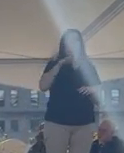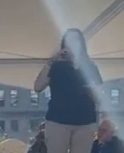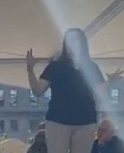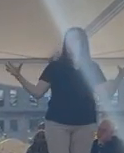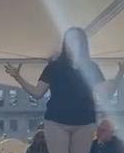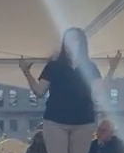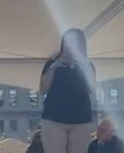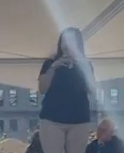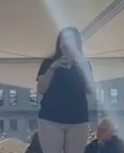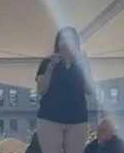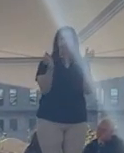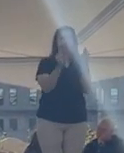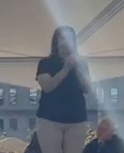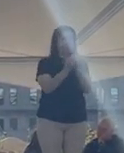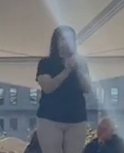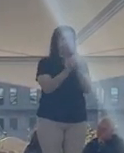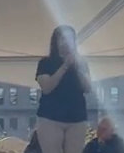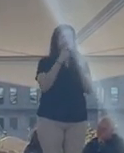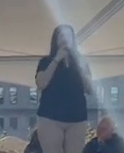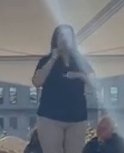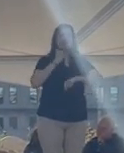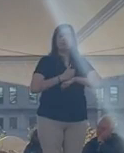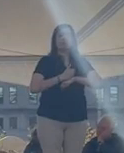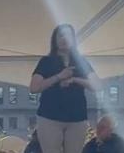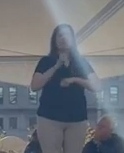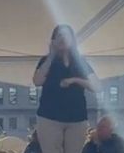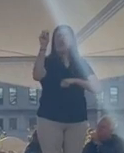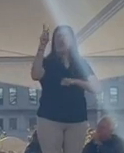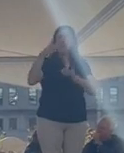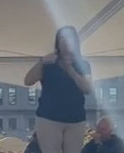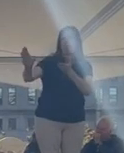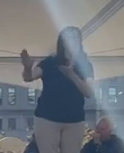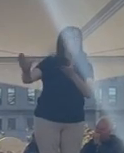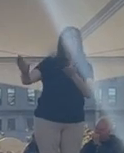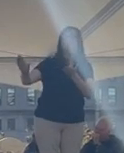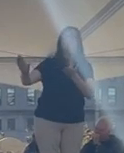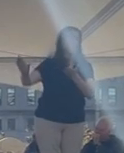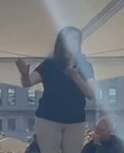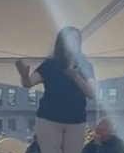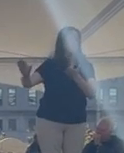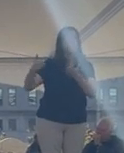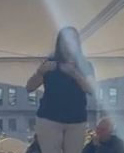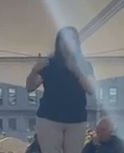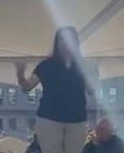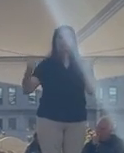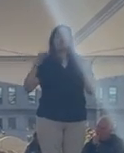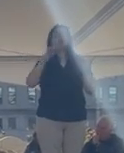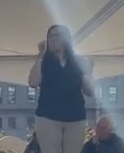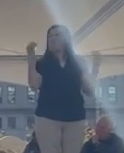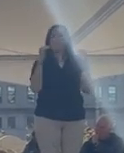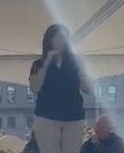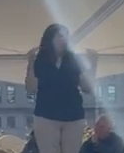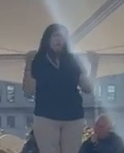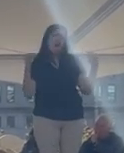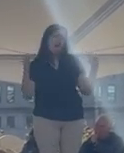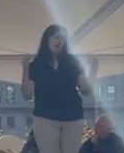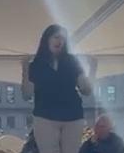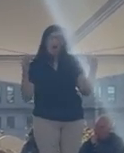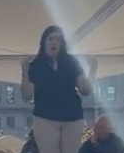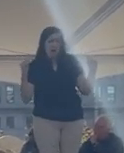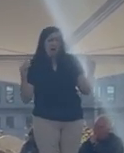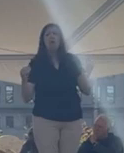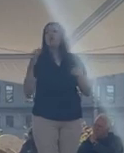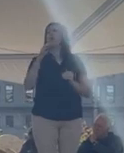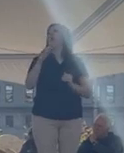band together to say it is not okay to exclude. Separate is not equal. And